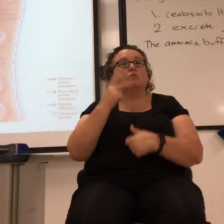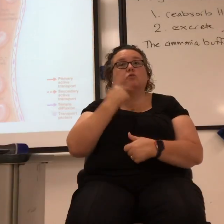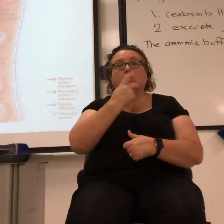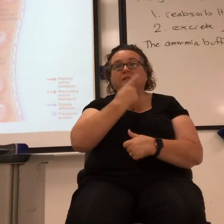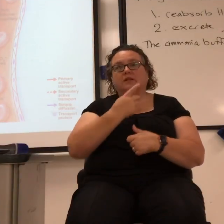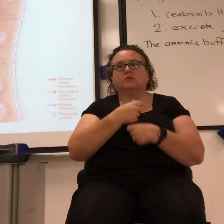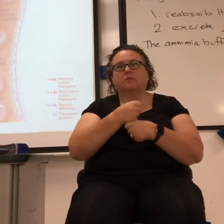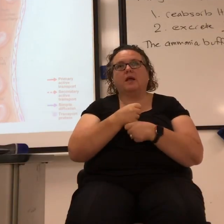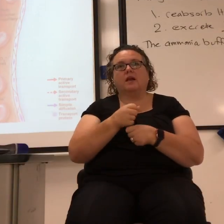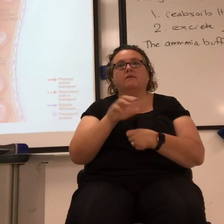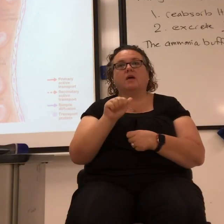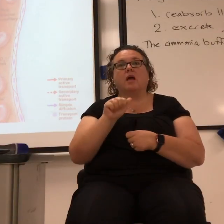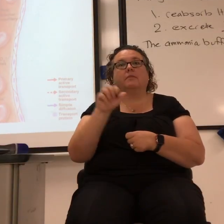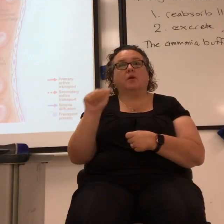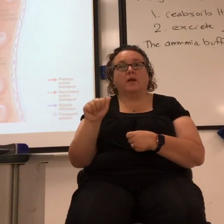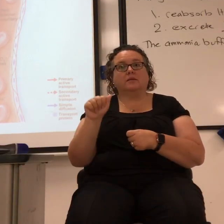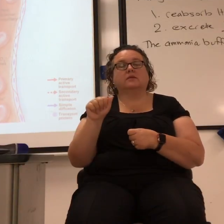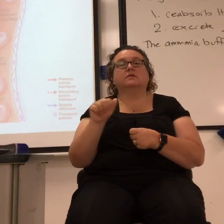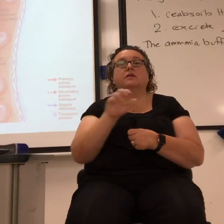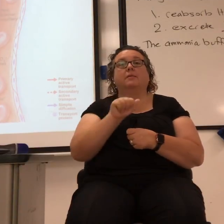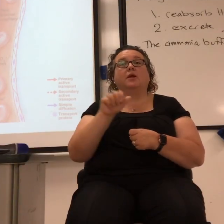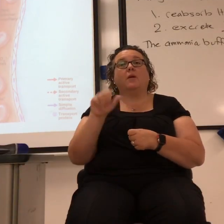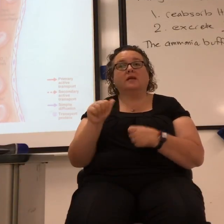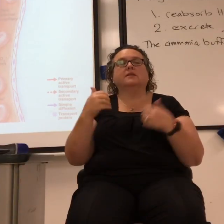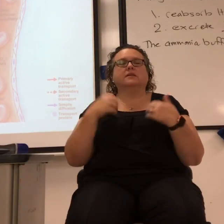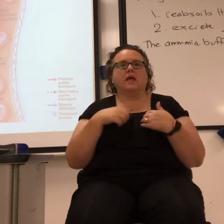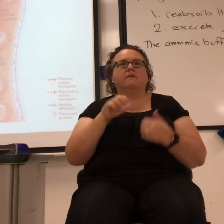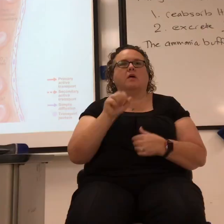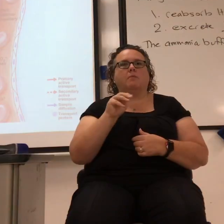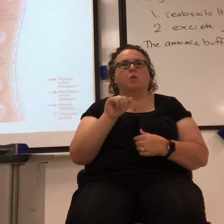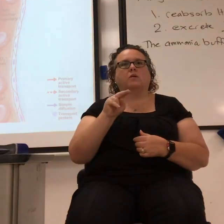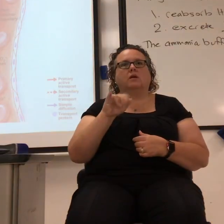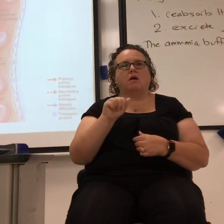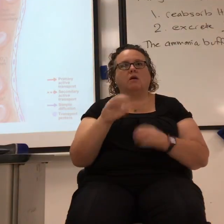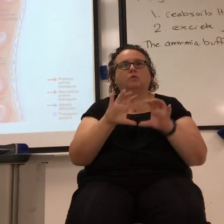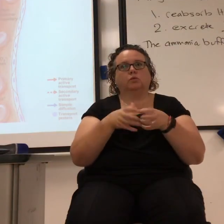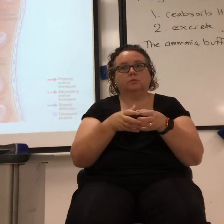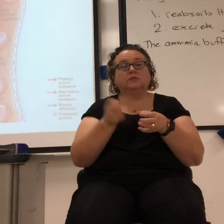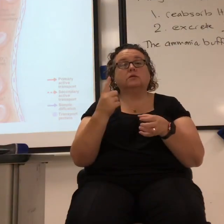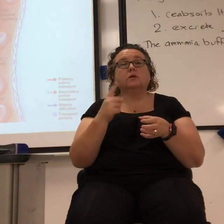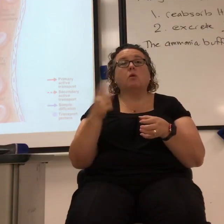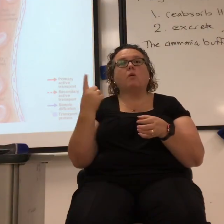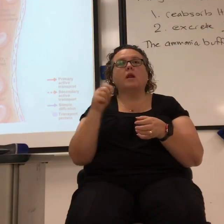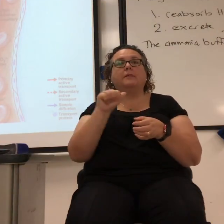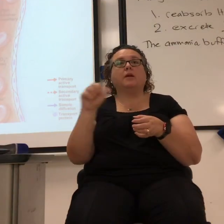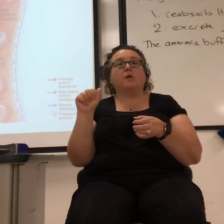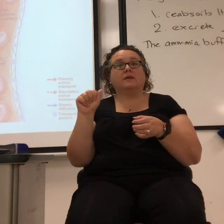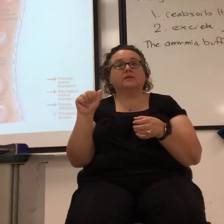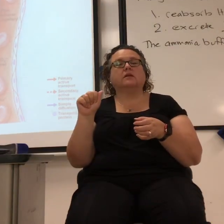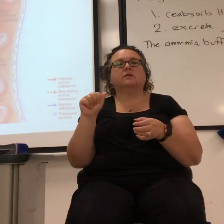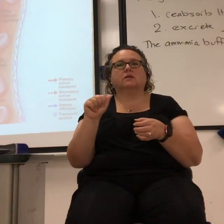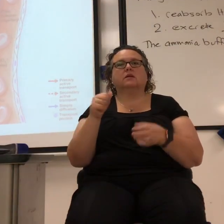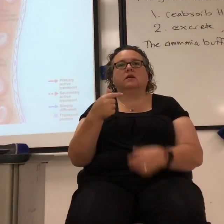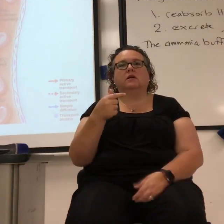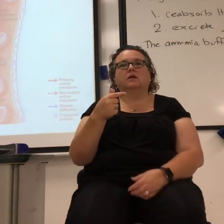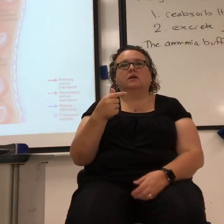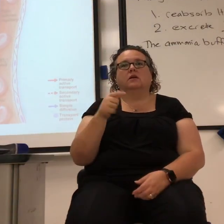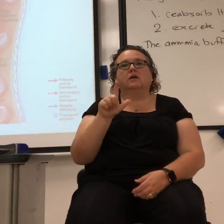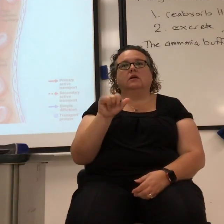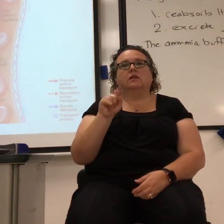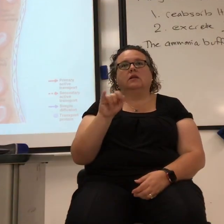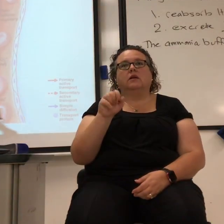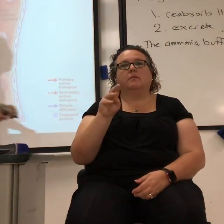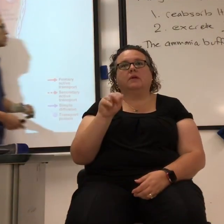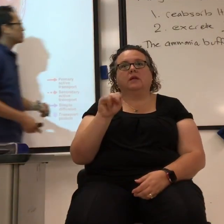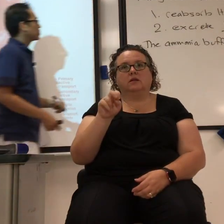amino acids. Amino acids have ammonia groups. One of the amino acids is the amino acid glutamine depends